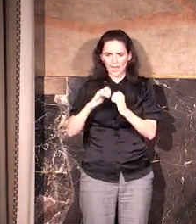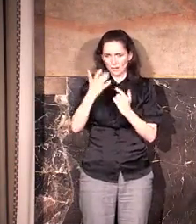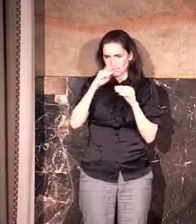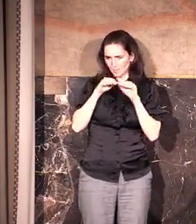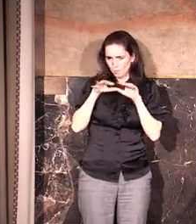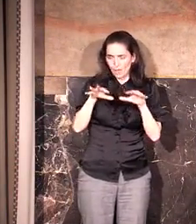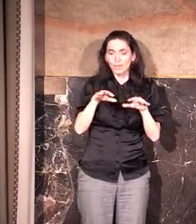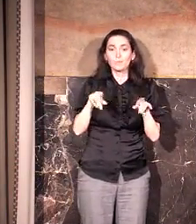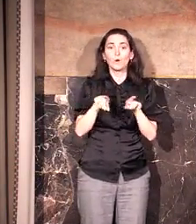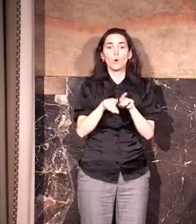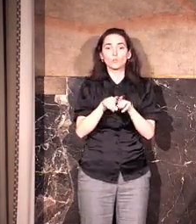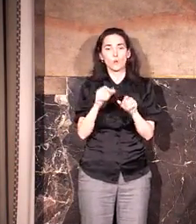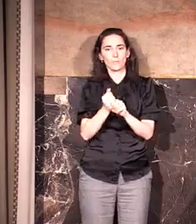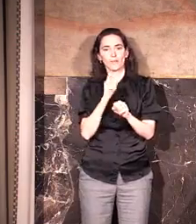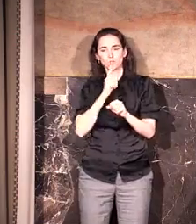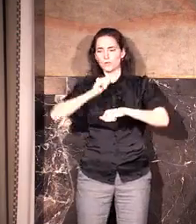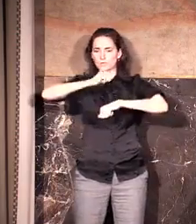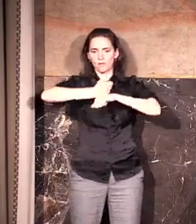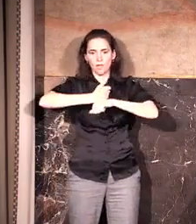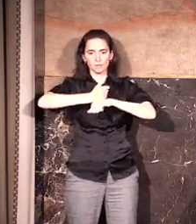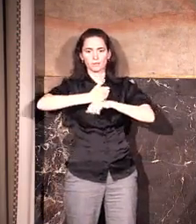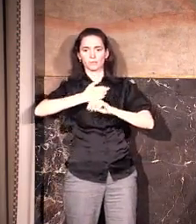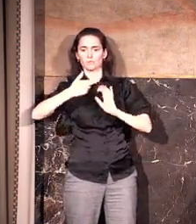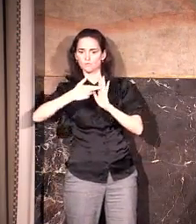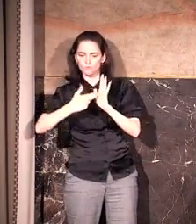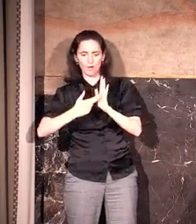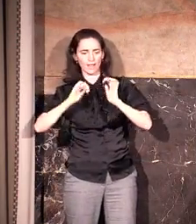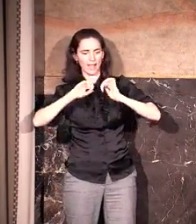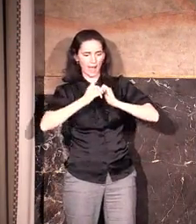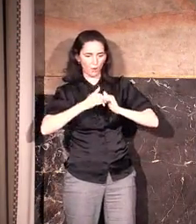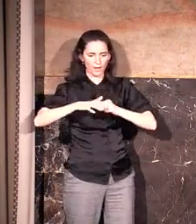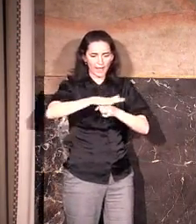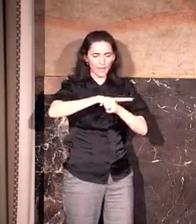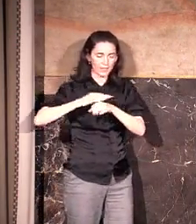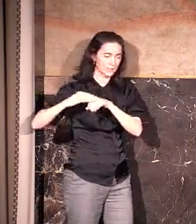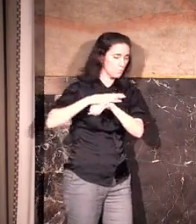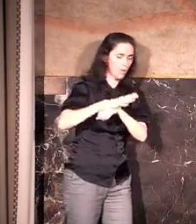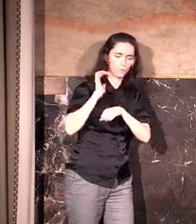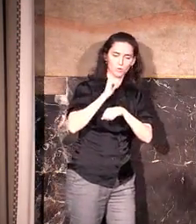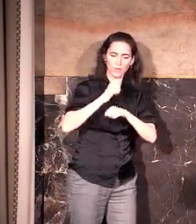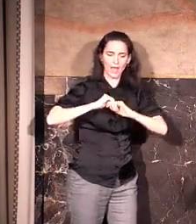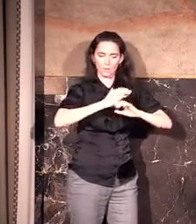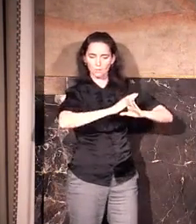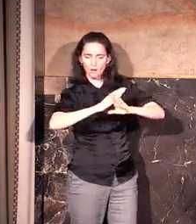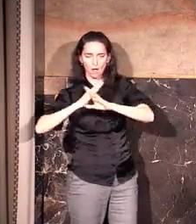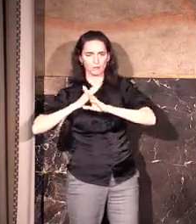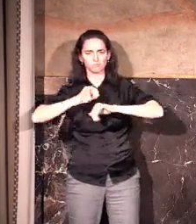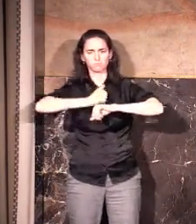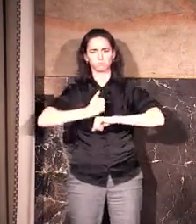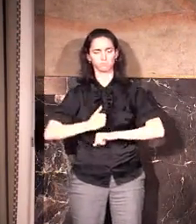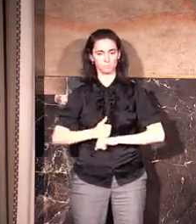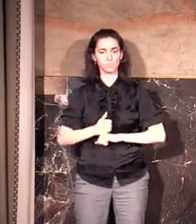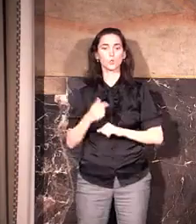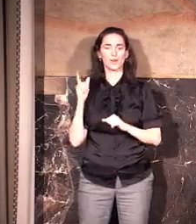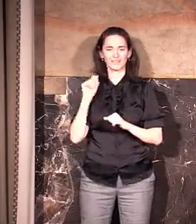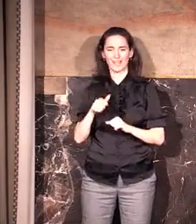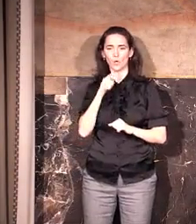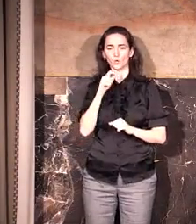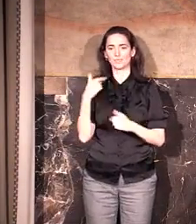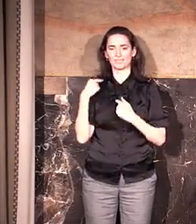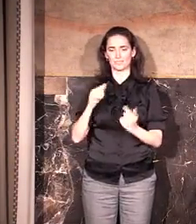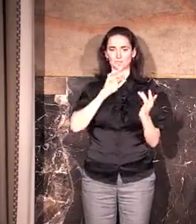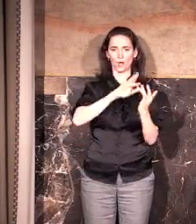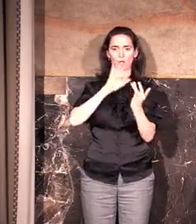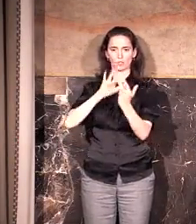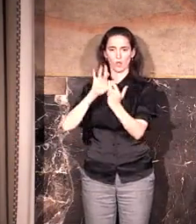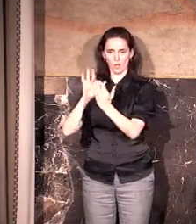but make sure that the proper measures are being taken to contain the virus within those settings. But now, as we move into